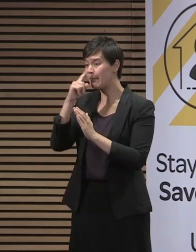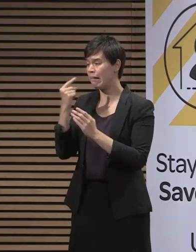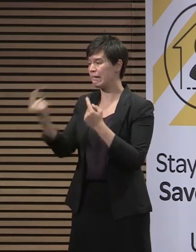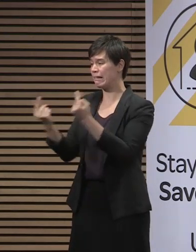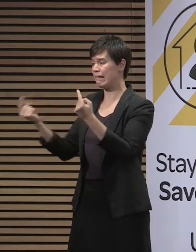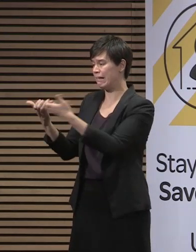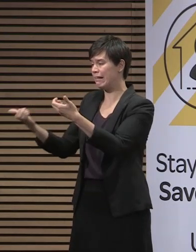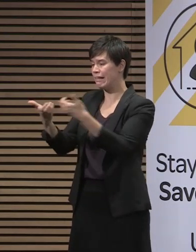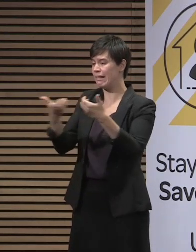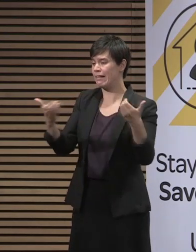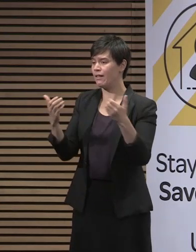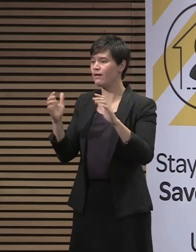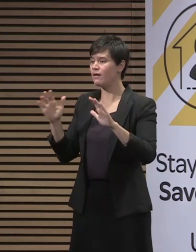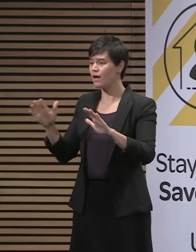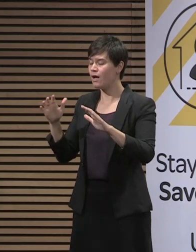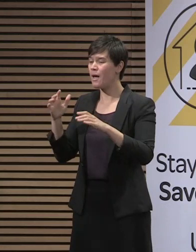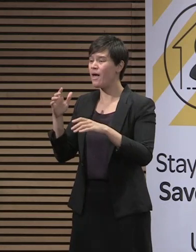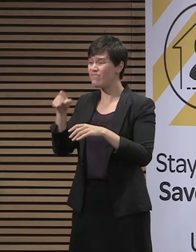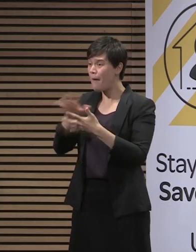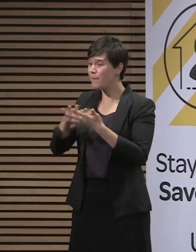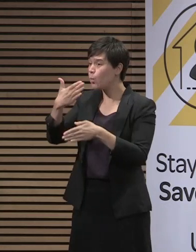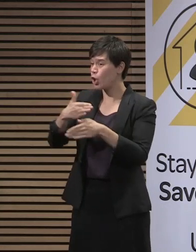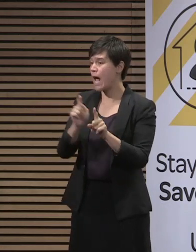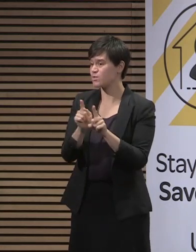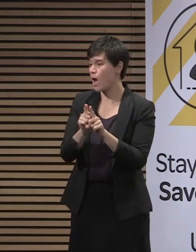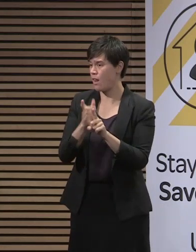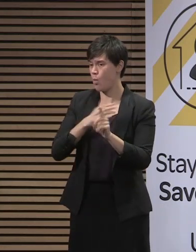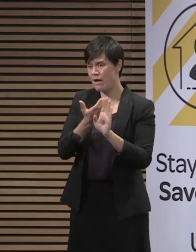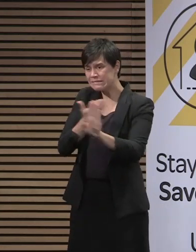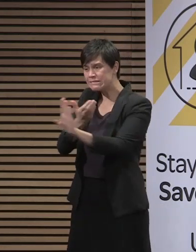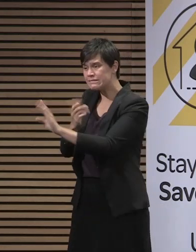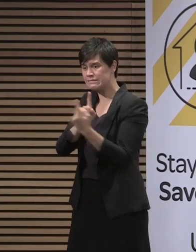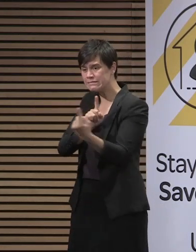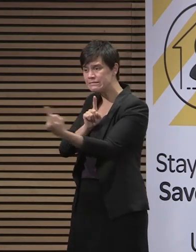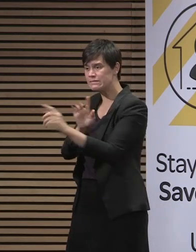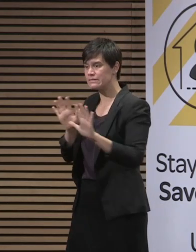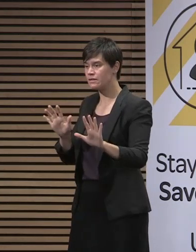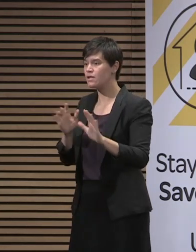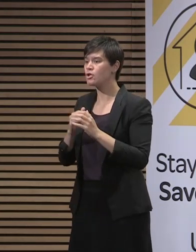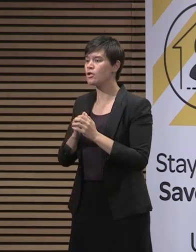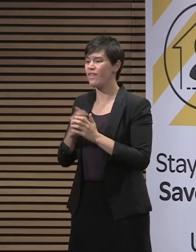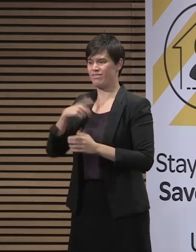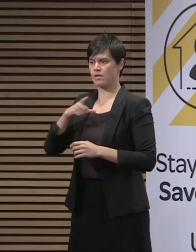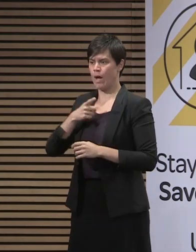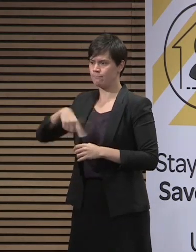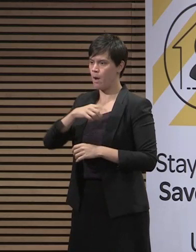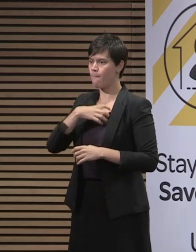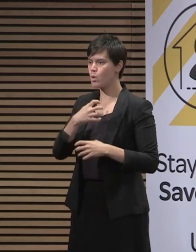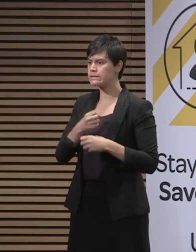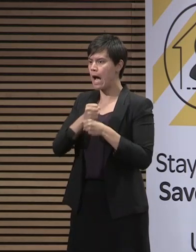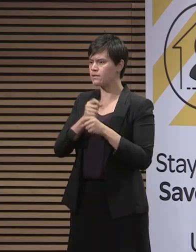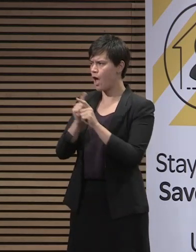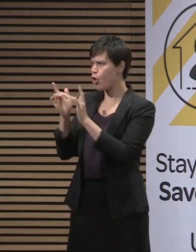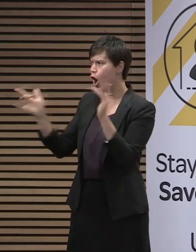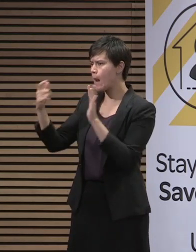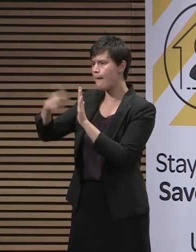another as possible, including in workplaces. And so that's been a focus for why we haven't been liberal with online